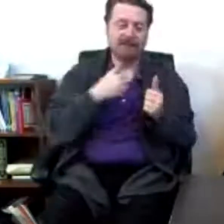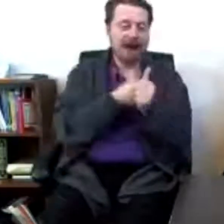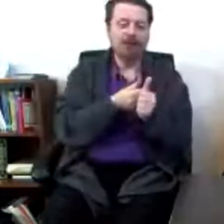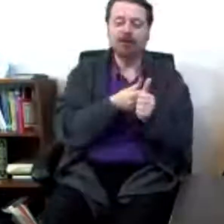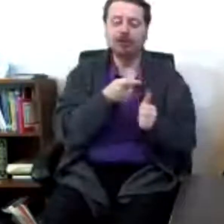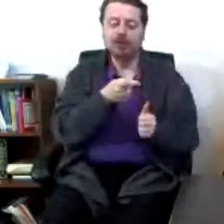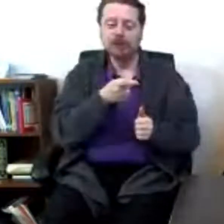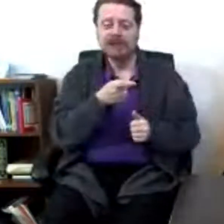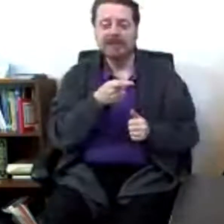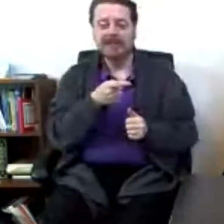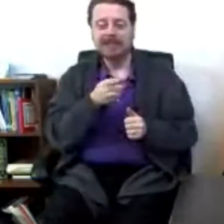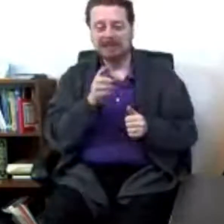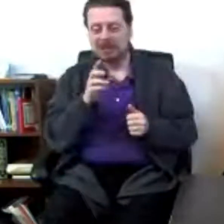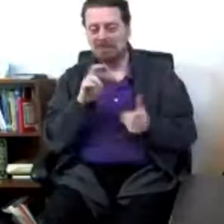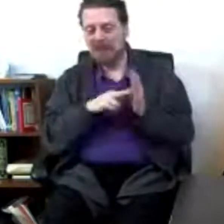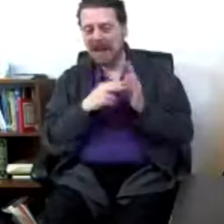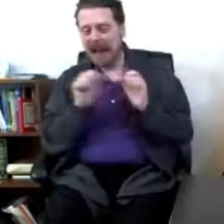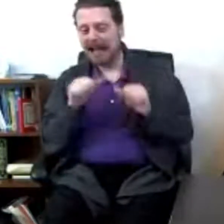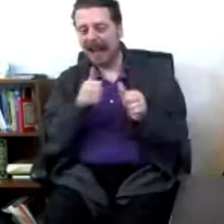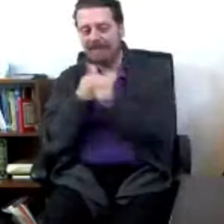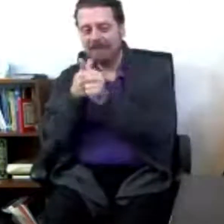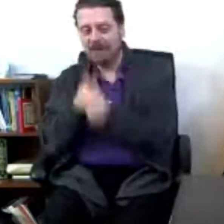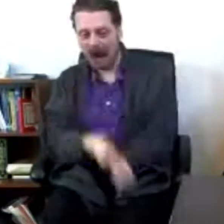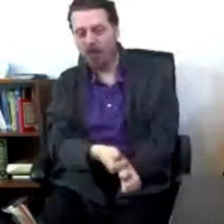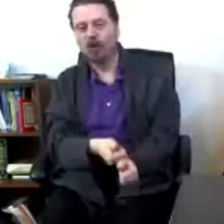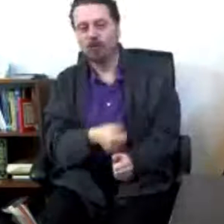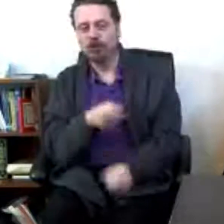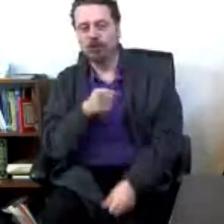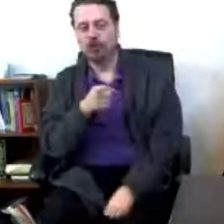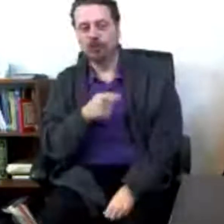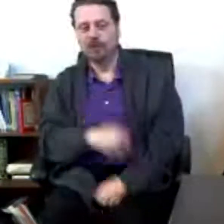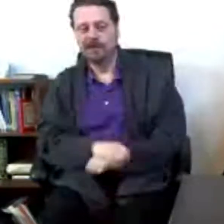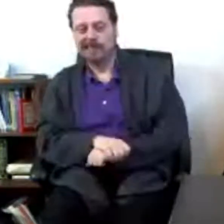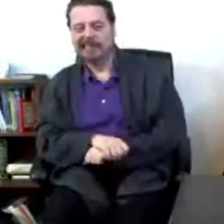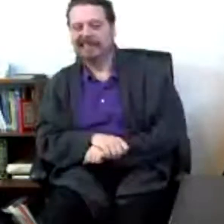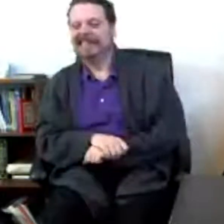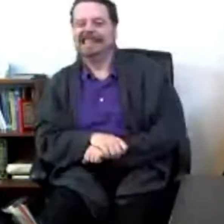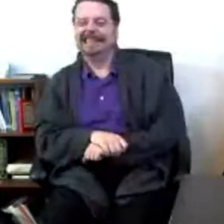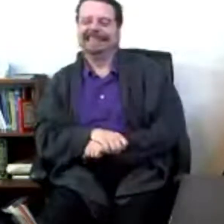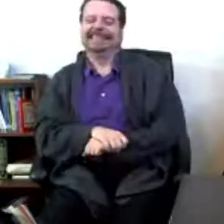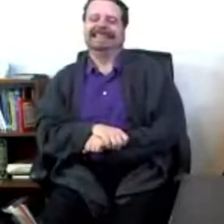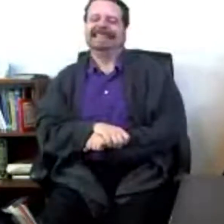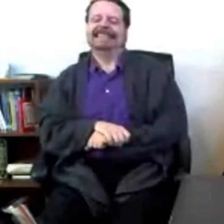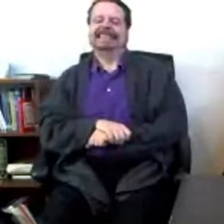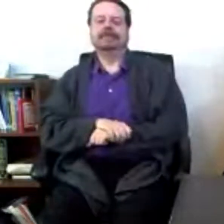Otherwise, I will be shocked to reach where he reaches.